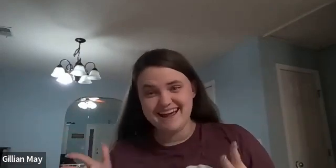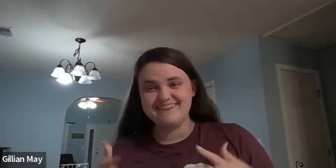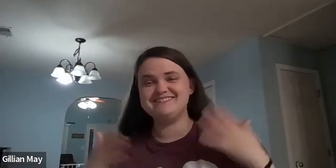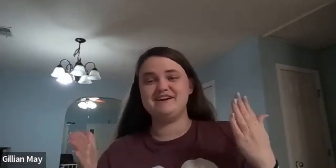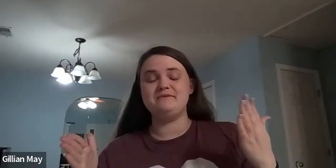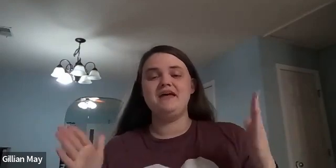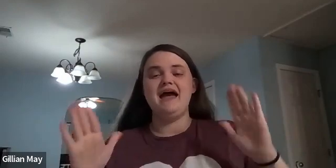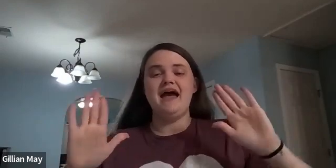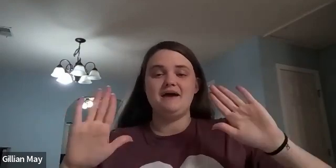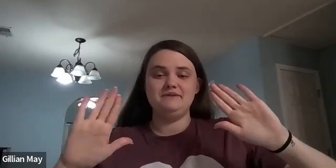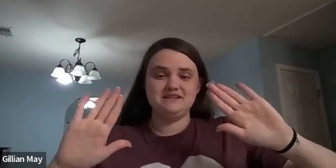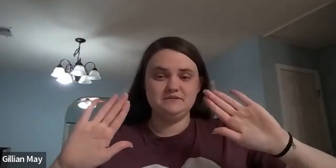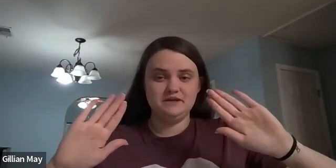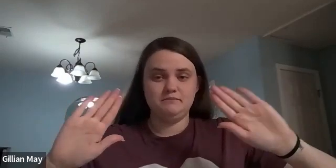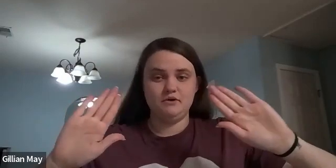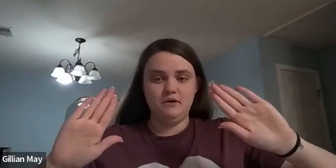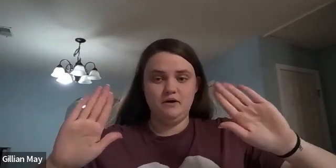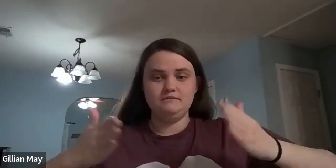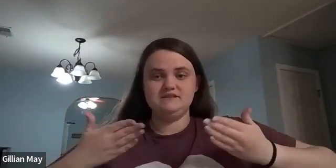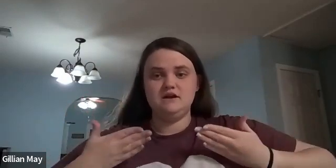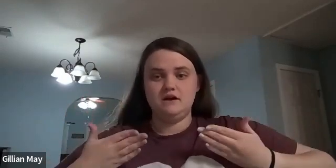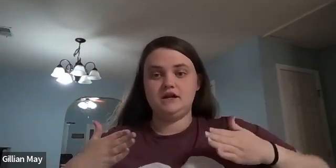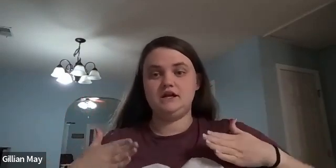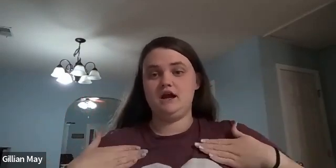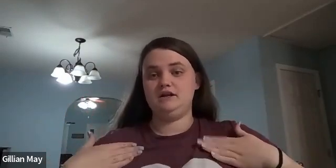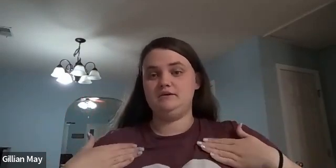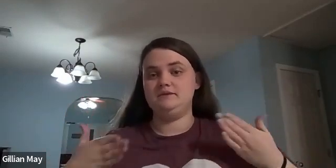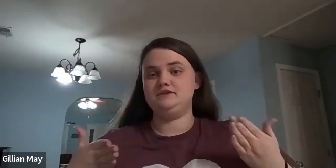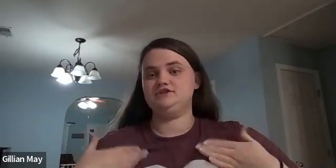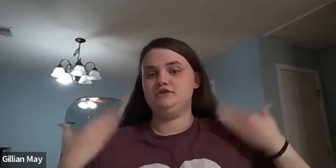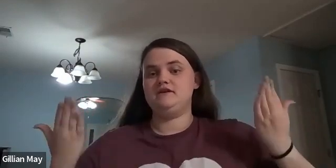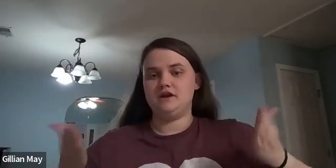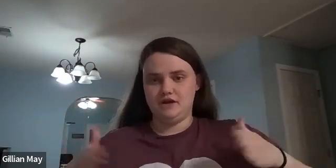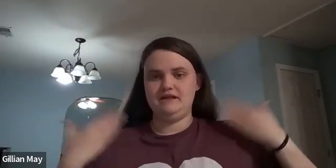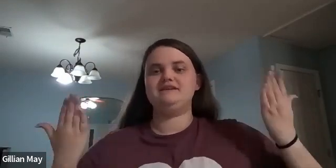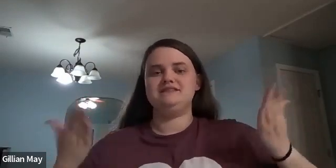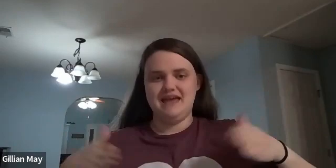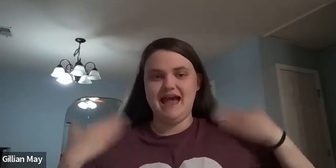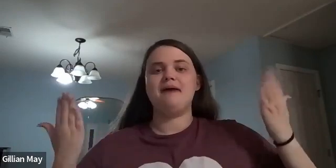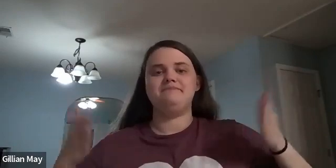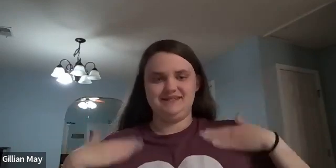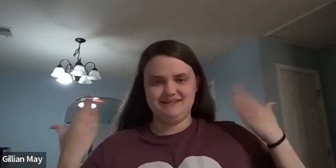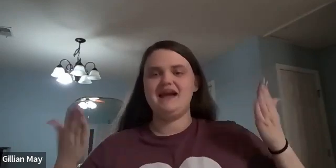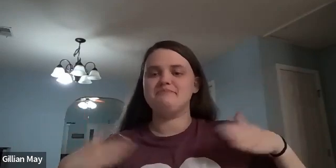now. So happy is gonna be your both palms are gonna kind of come up to your shoulder and they're gonna go like this. Yeah, happy.